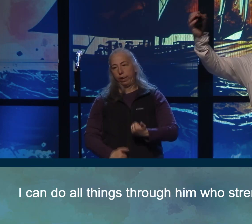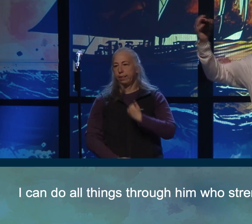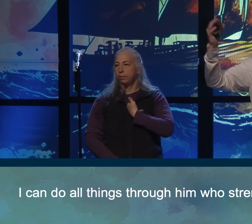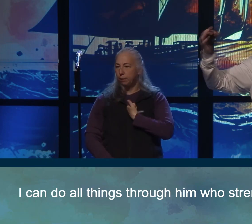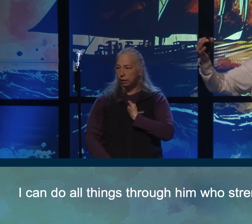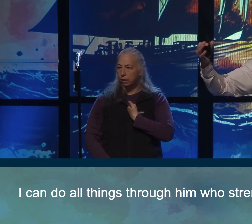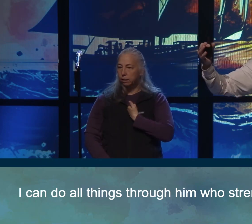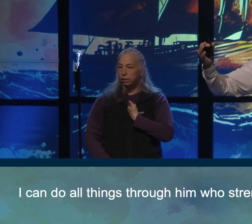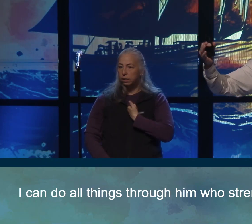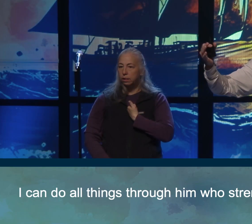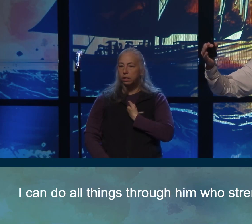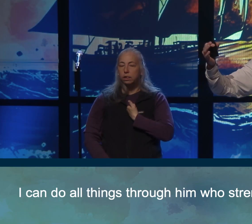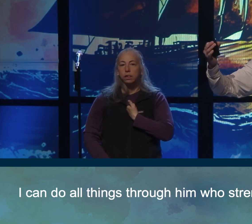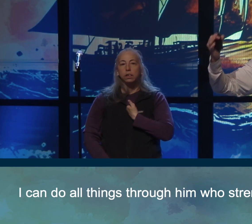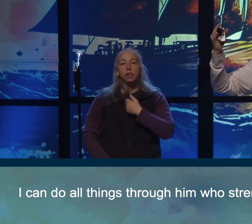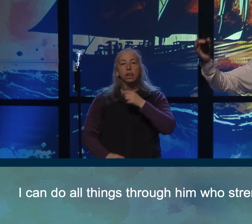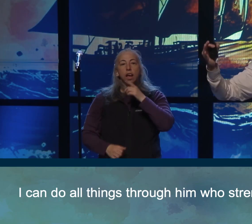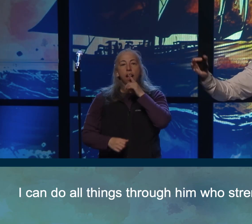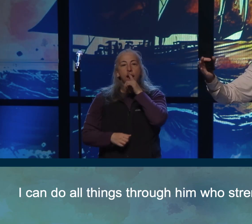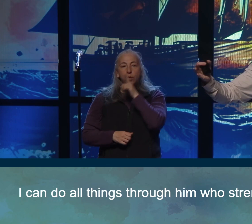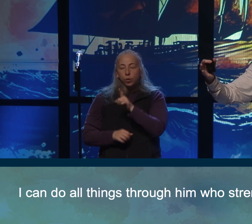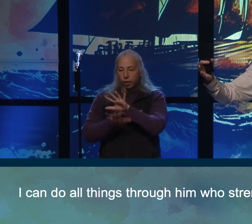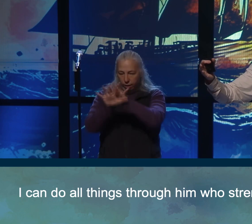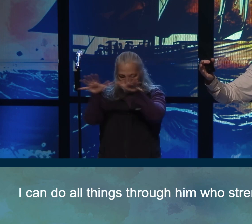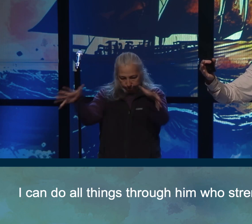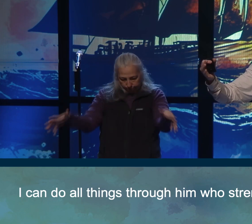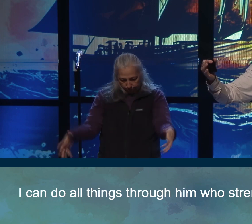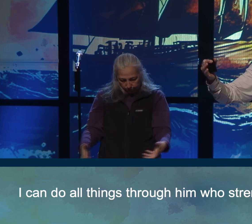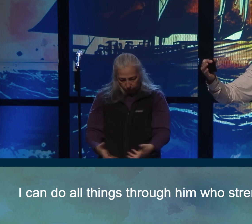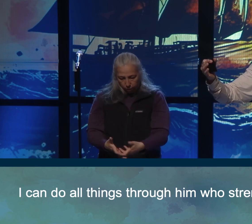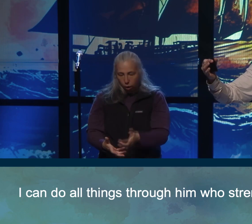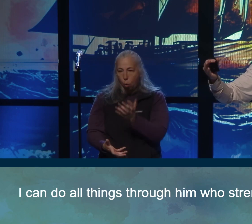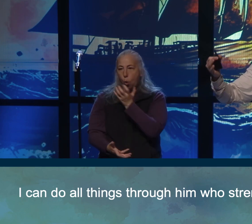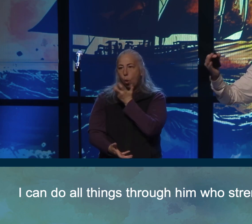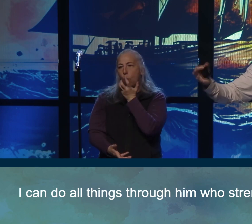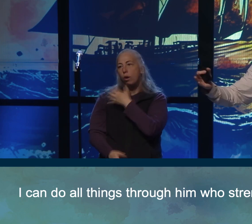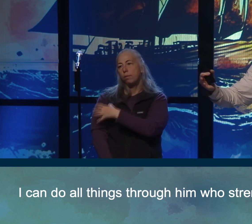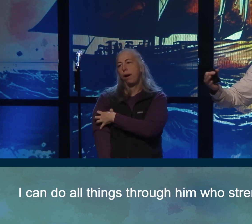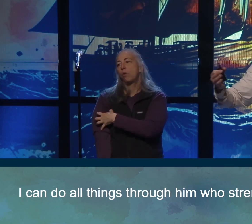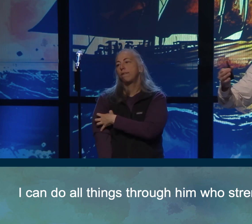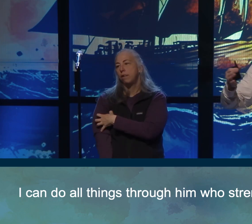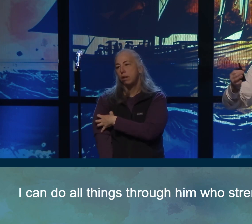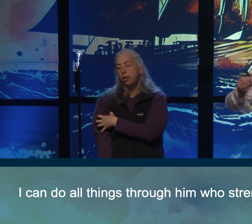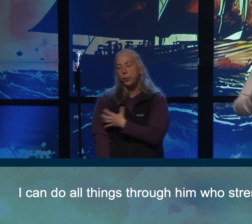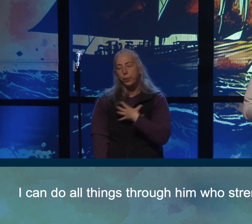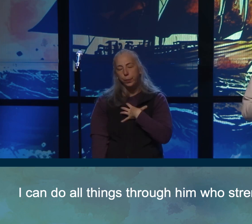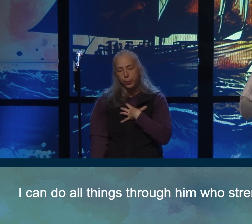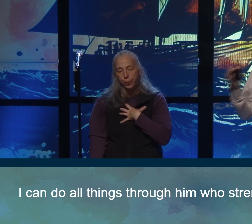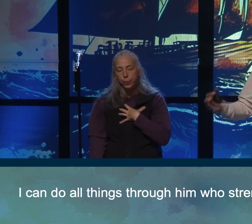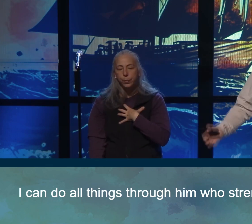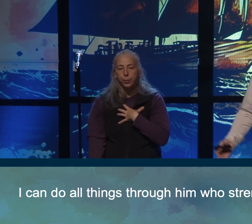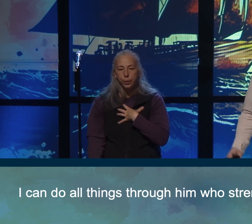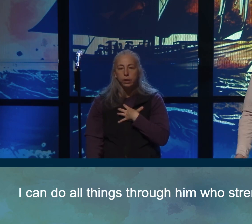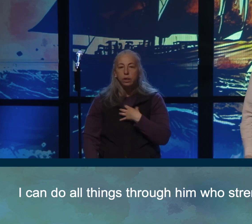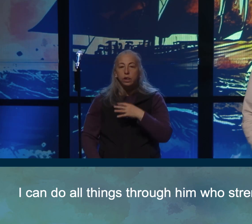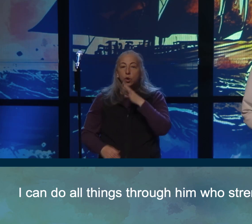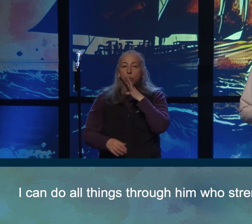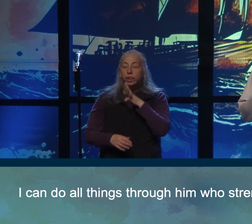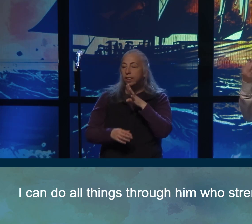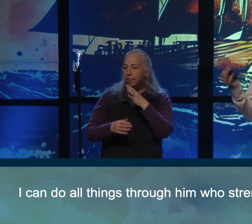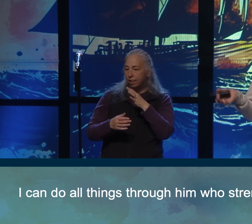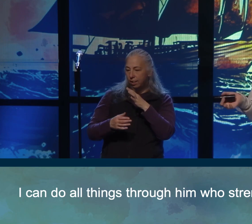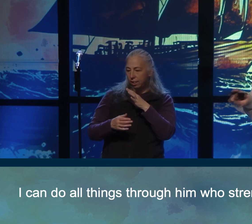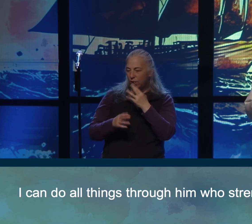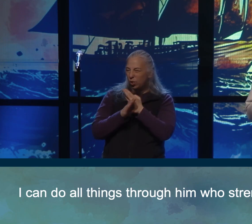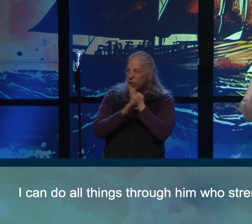And taken in its whole, that's powerful. We talked last week, like, to cheapen these words, to